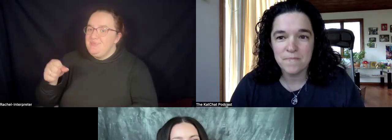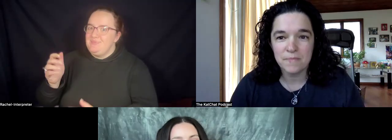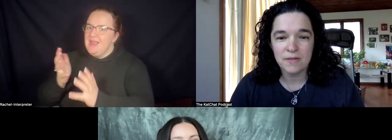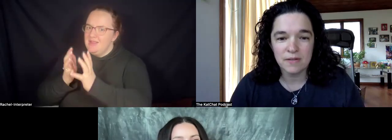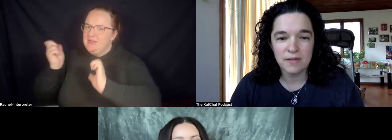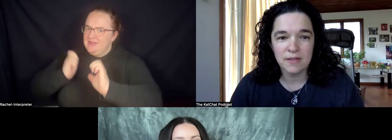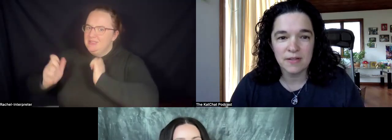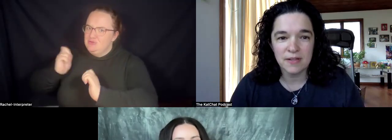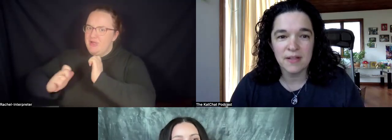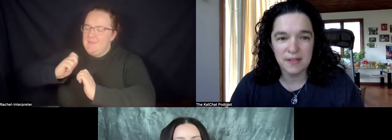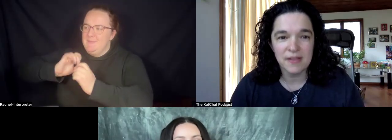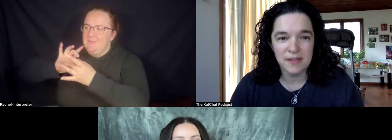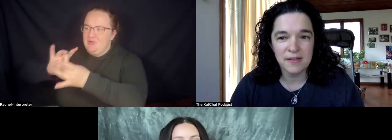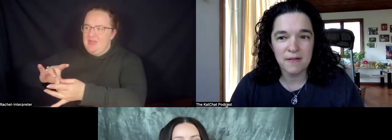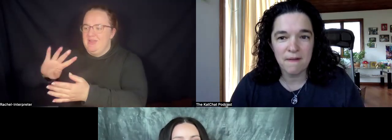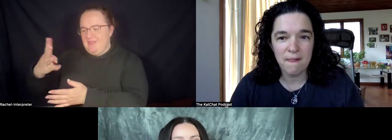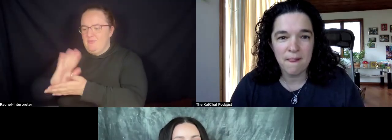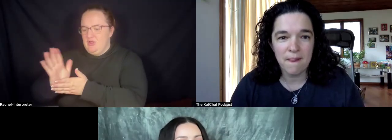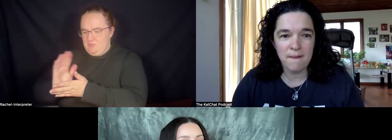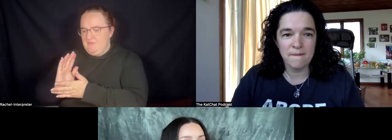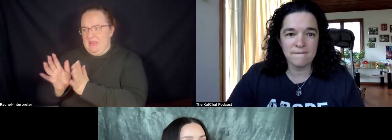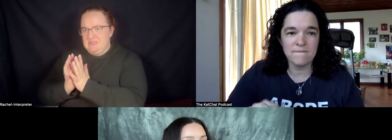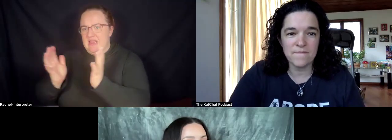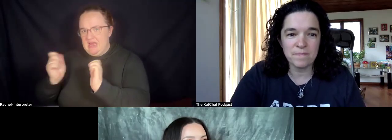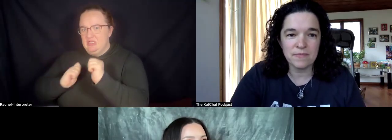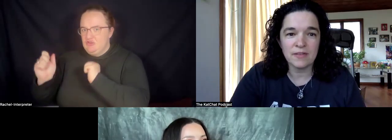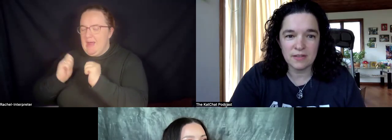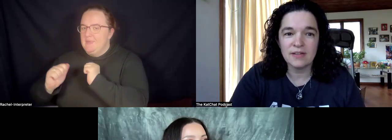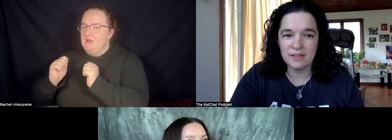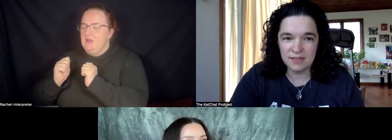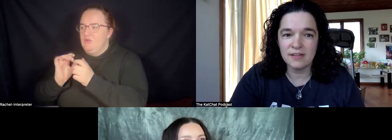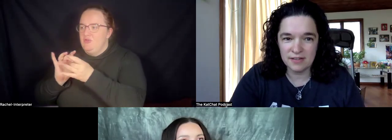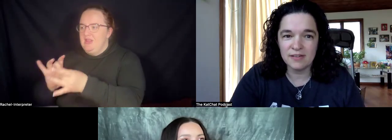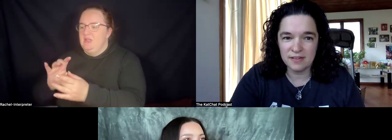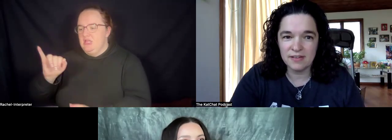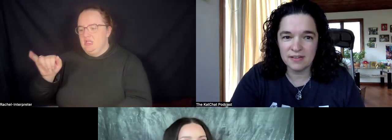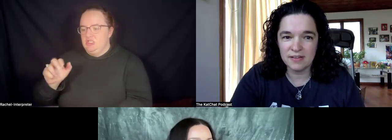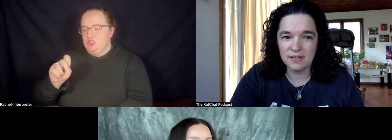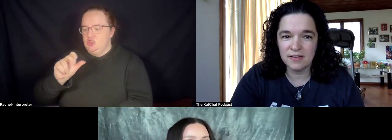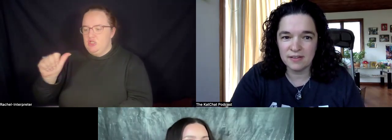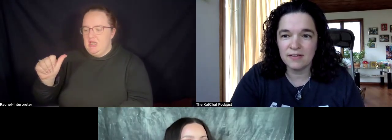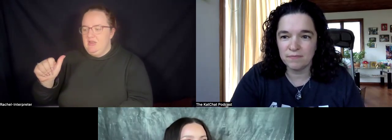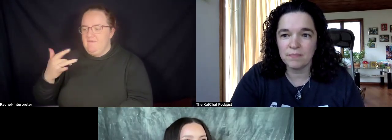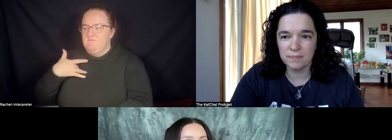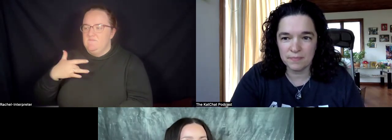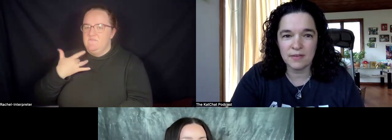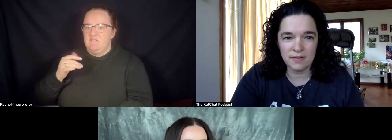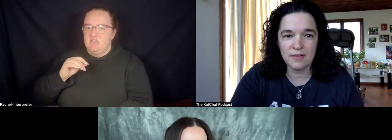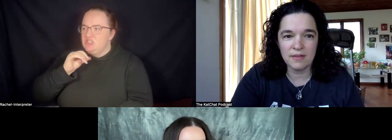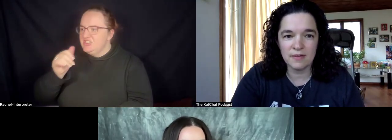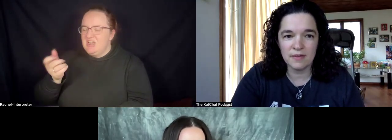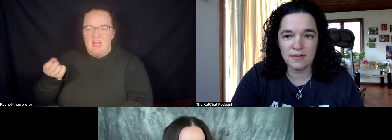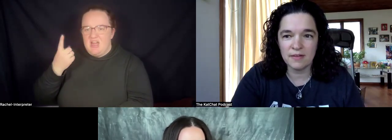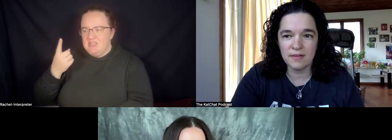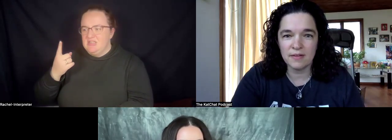drama. When it came to the fourth film, there was a lot of drama of, Jenna feeling that she didn't understand